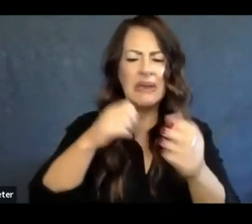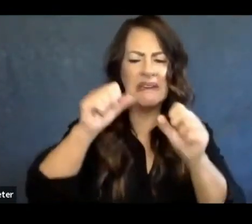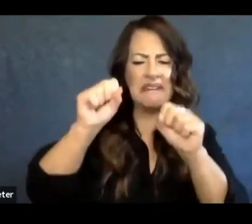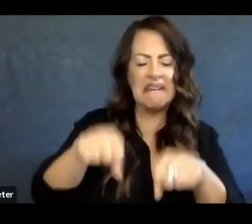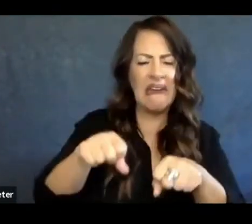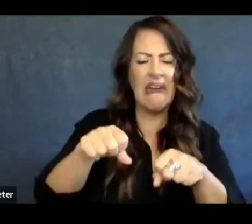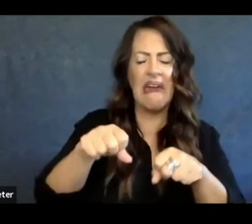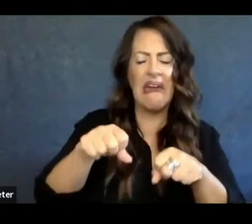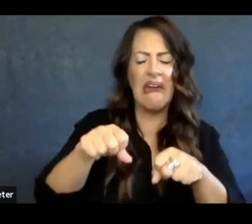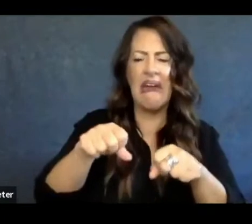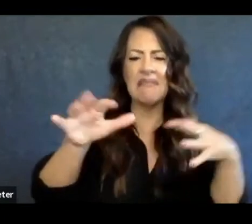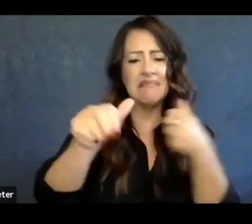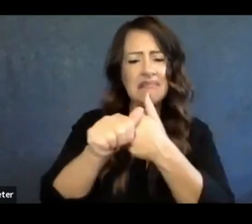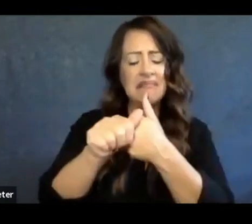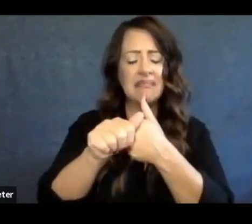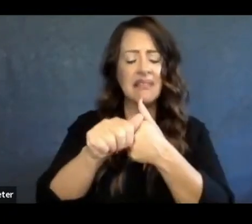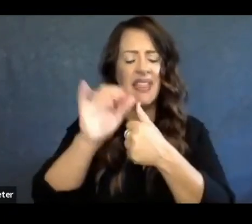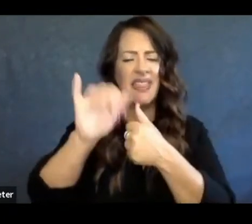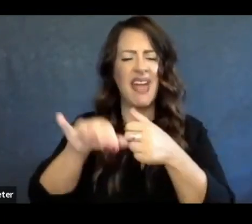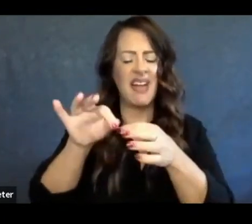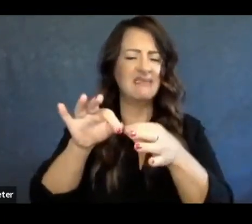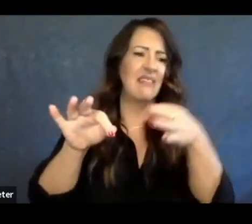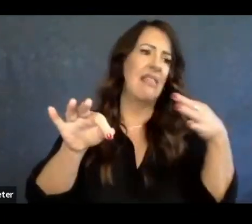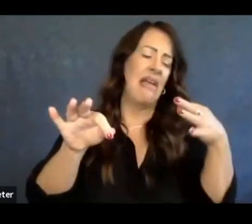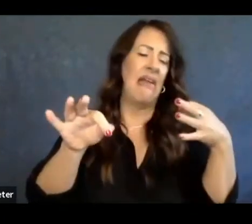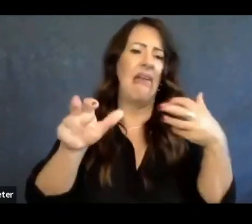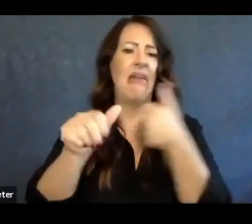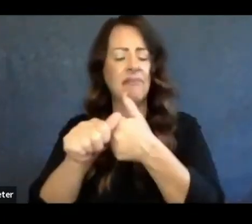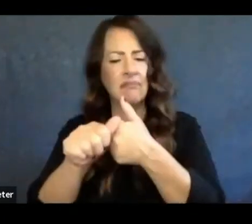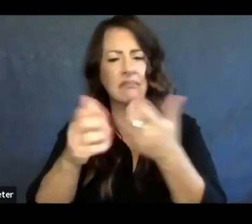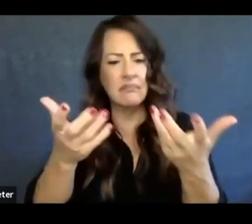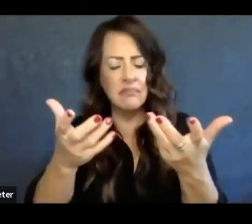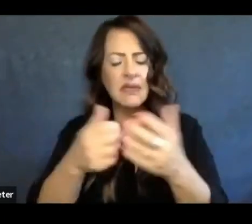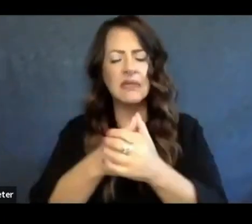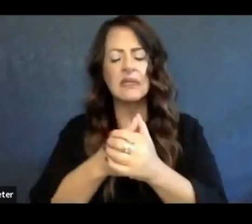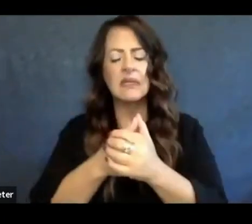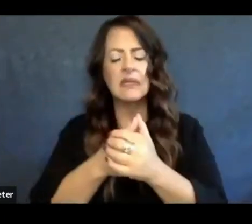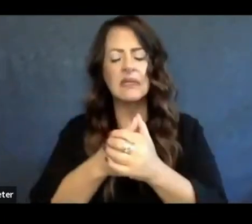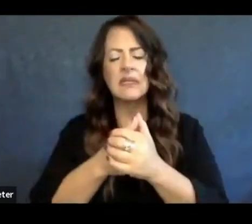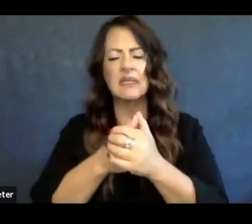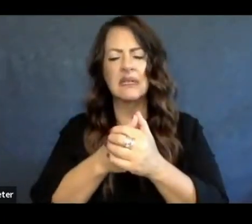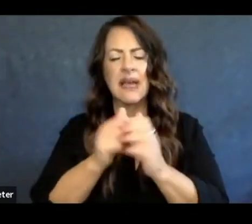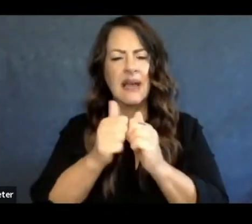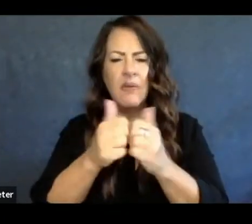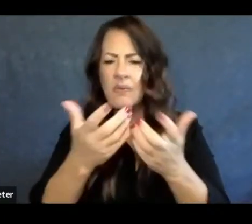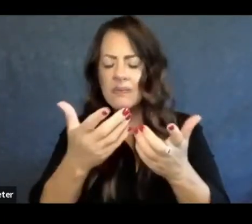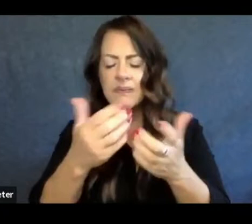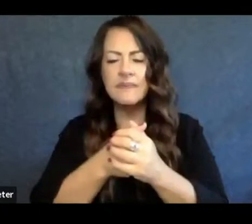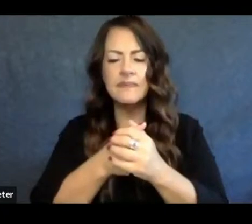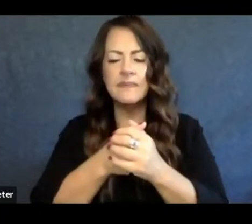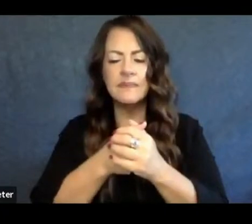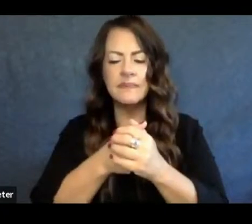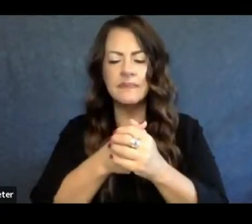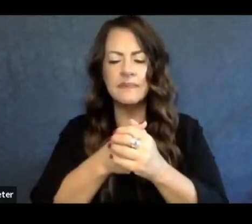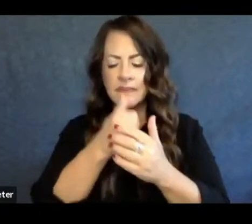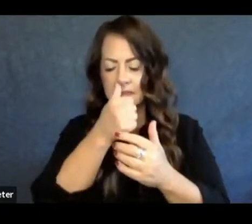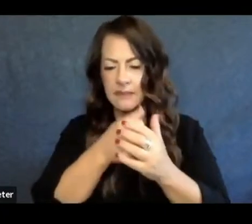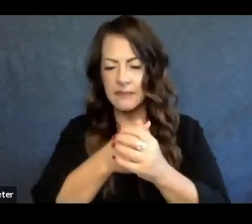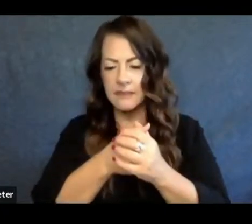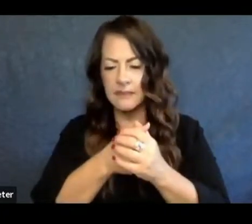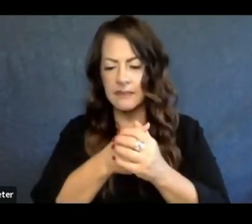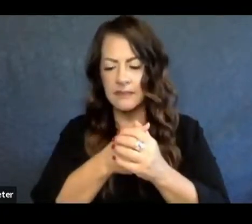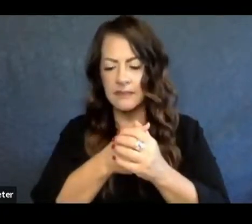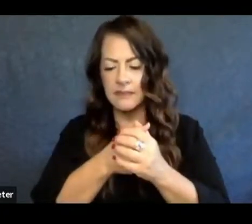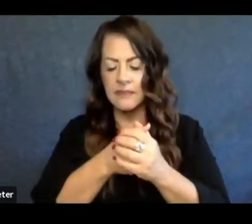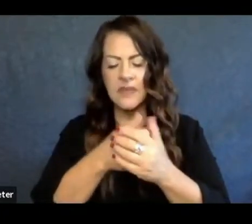backlog you described? And then sort of related to that, it sounds like you guys have put fixes